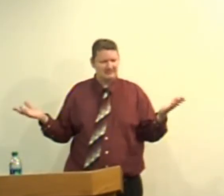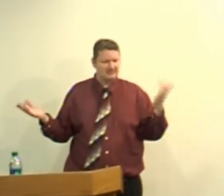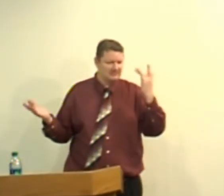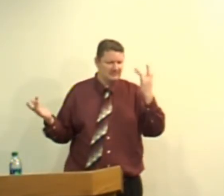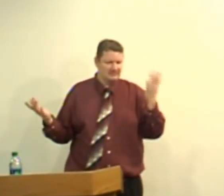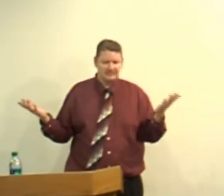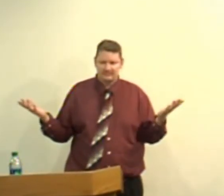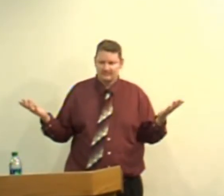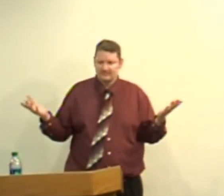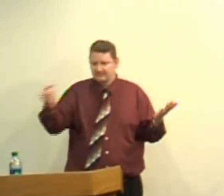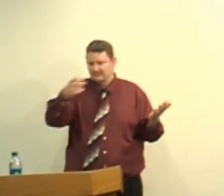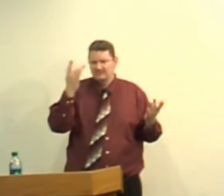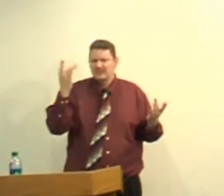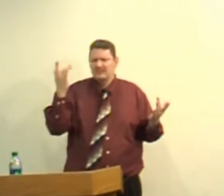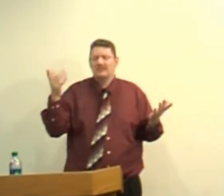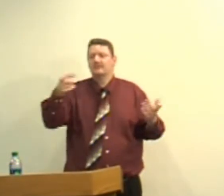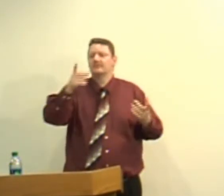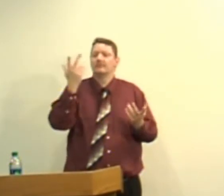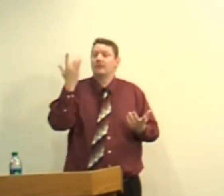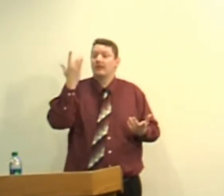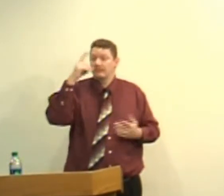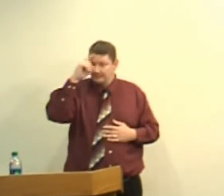So why should we continue to do this? Why should we?